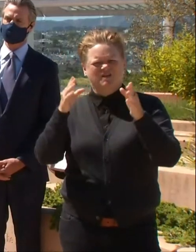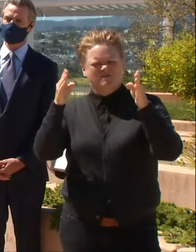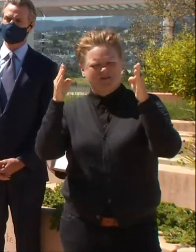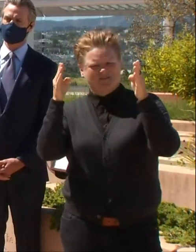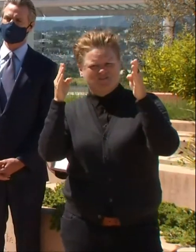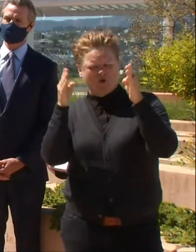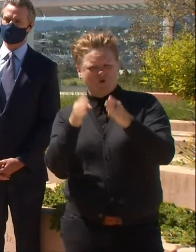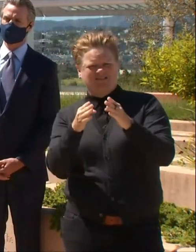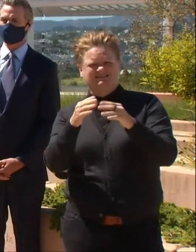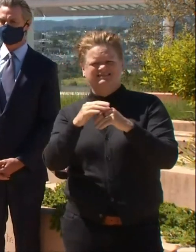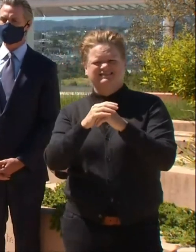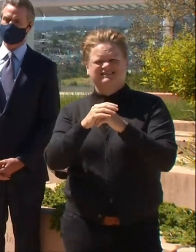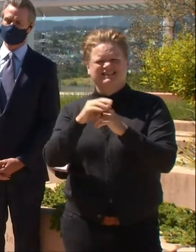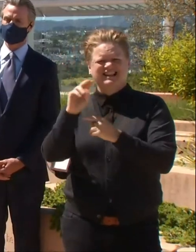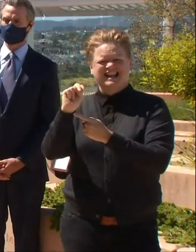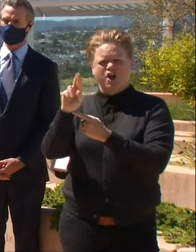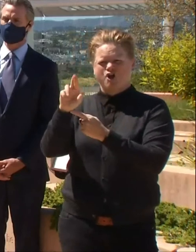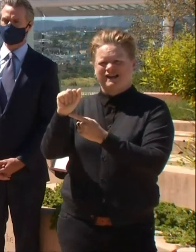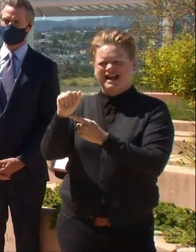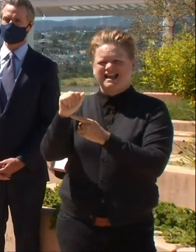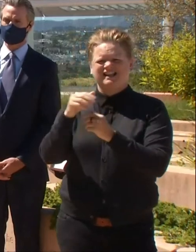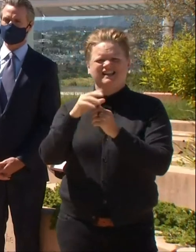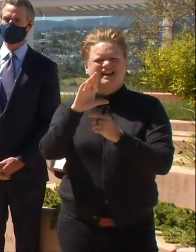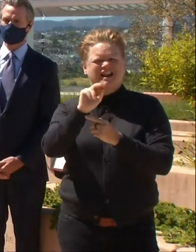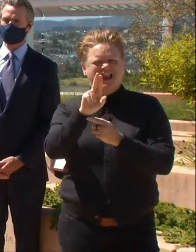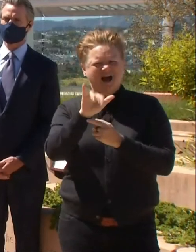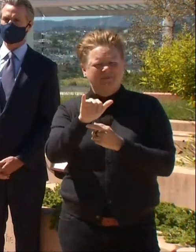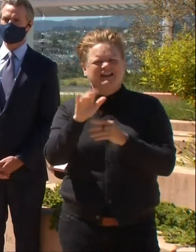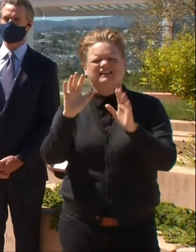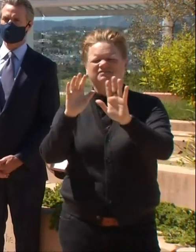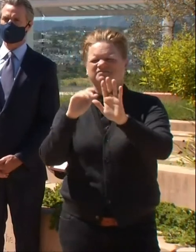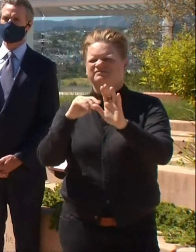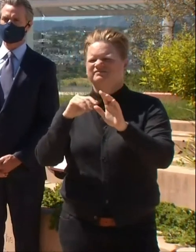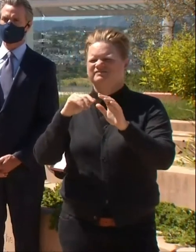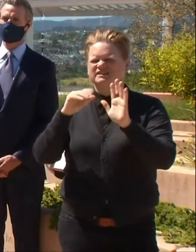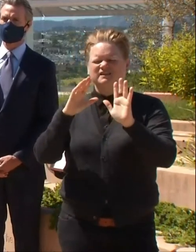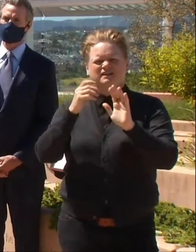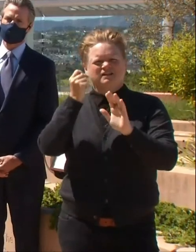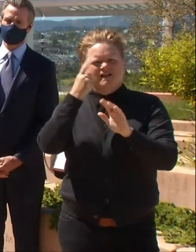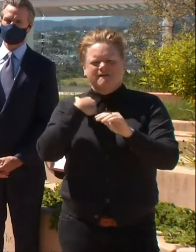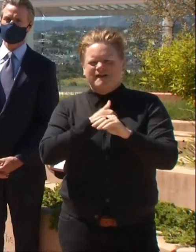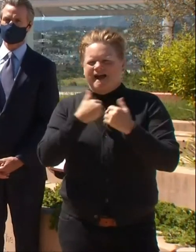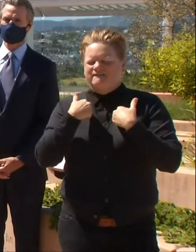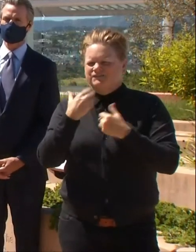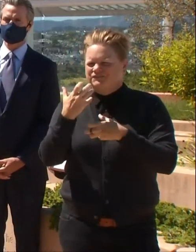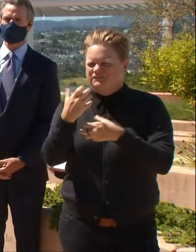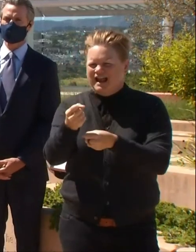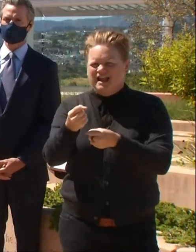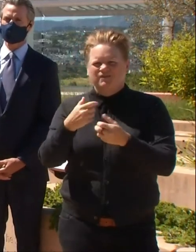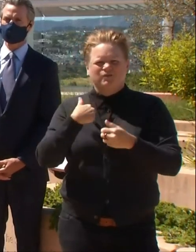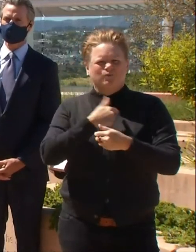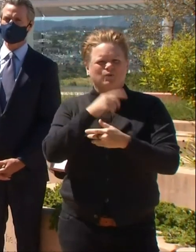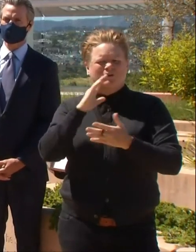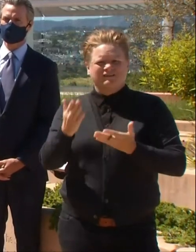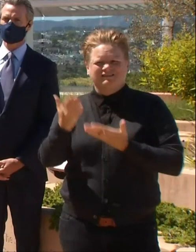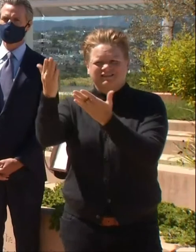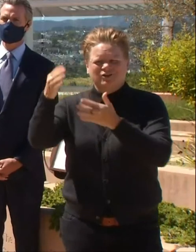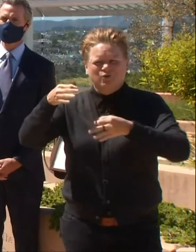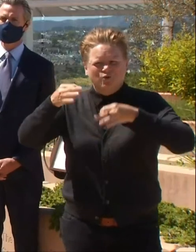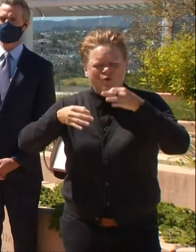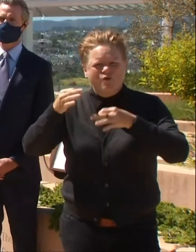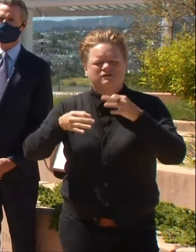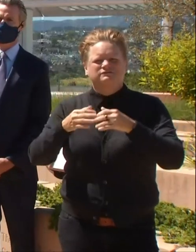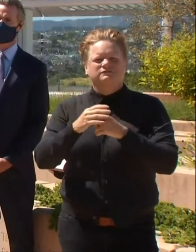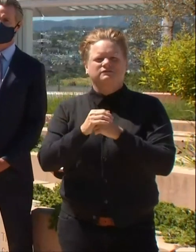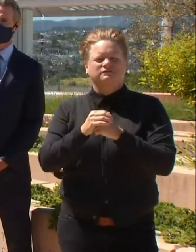and by the gun lobby. So we have a lot of faith if cases even do get to the court, and the court certainly doesn't even take up a tiny fraction of the